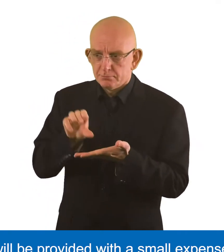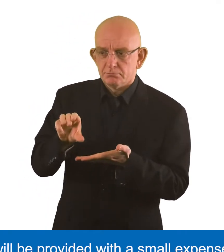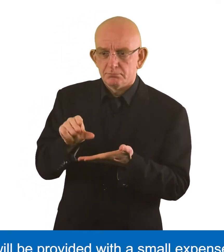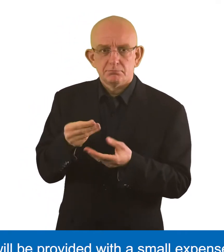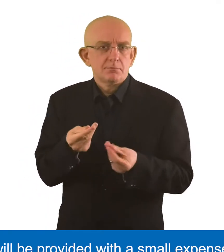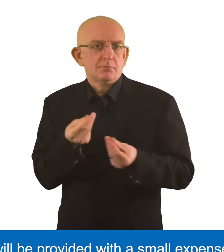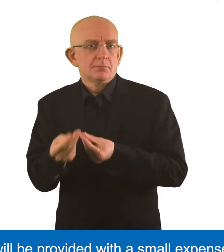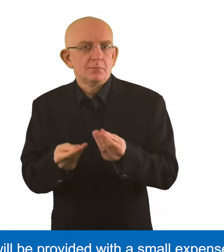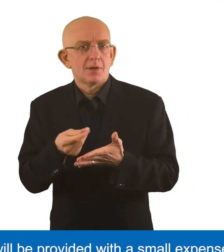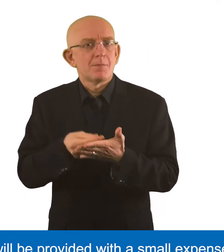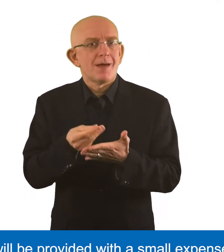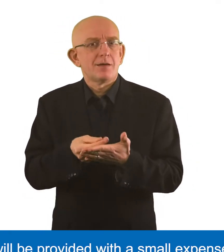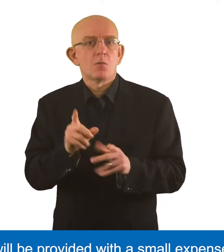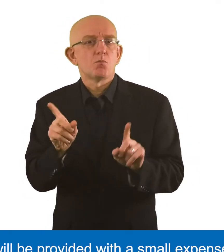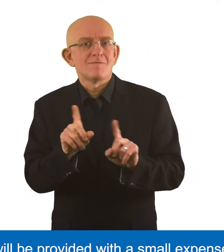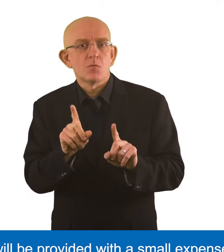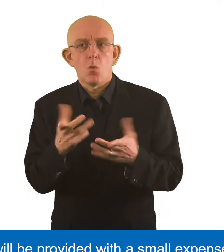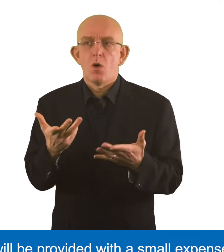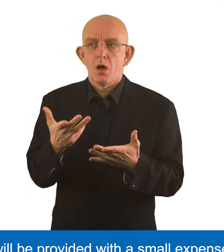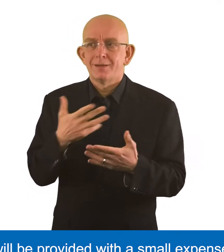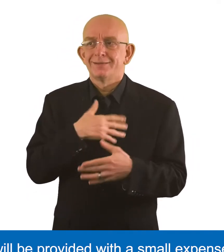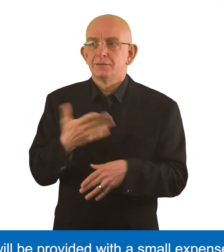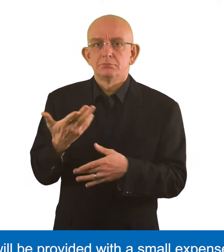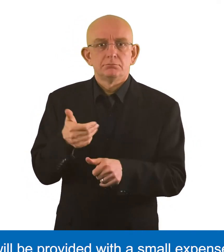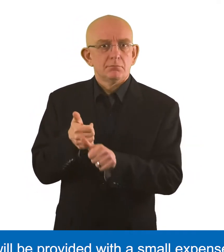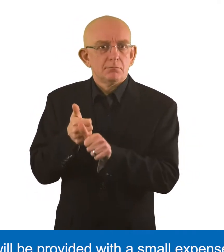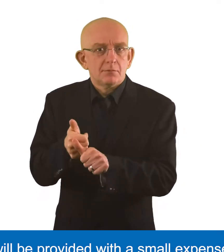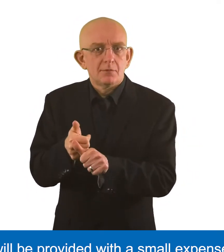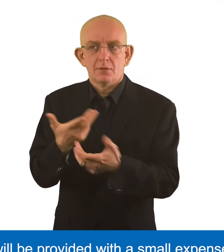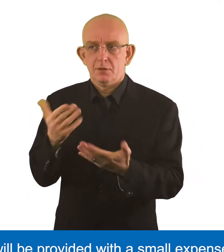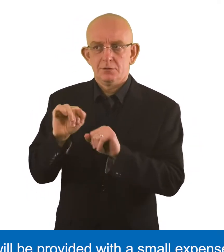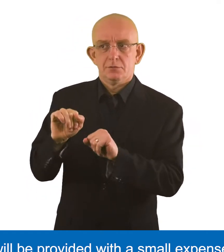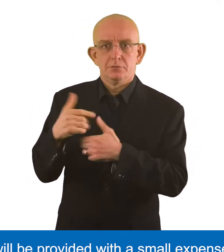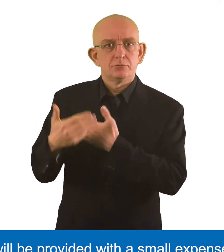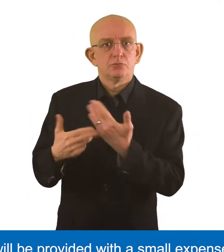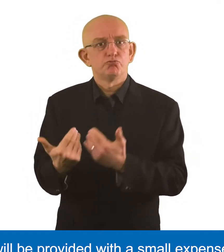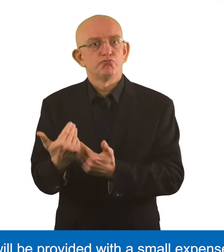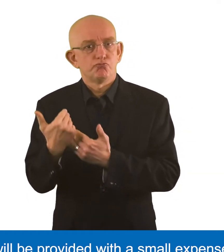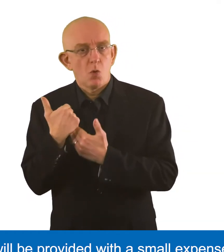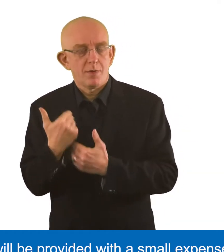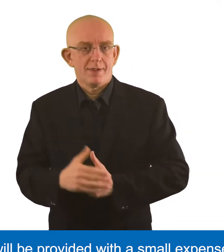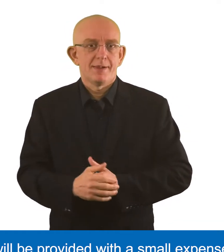and will be provided with a small expense budget for personal assistance in the role.